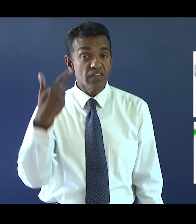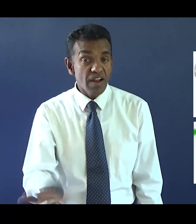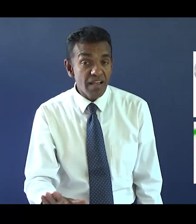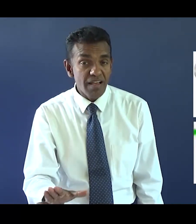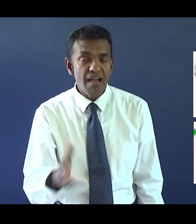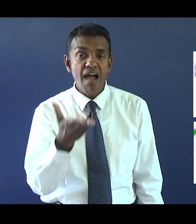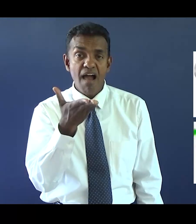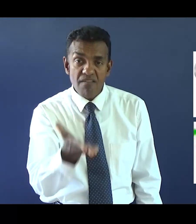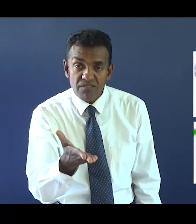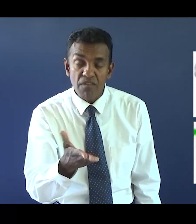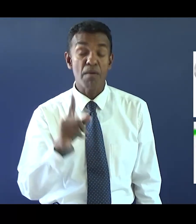What countries should do.